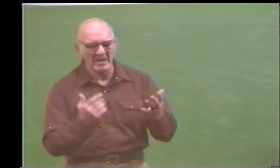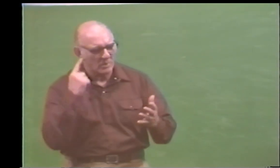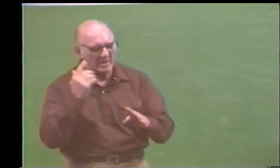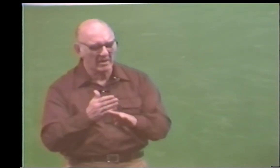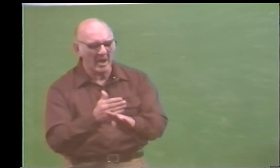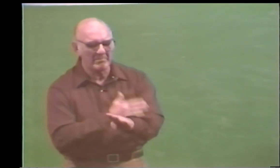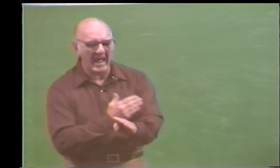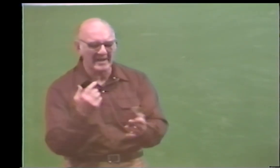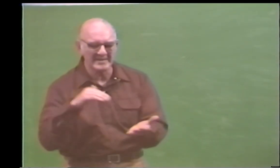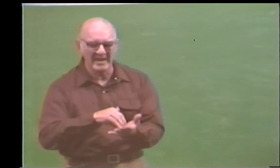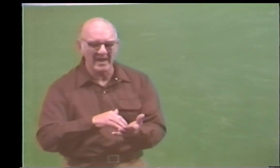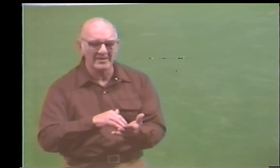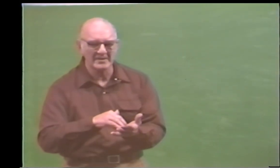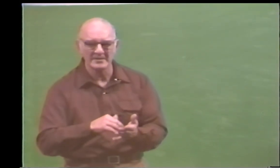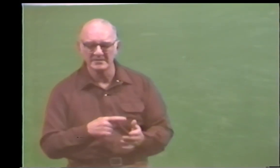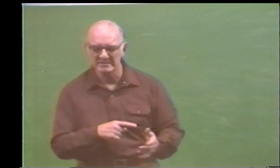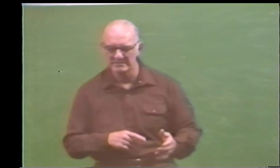will come back again."